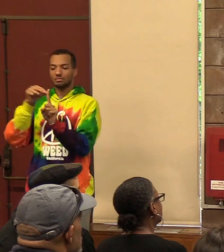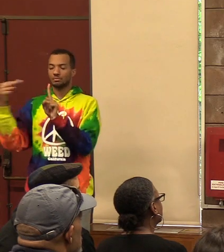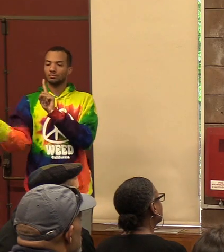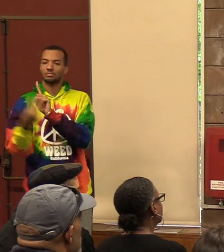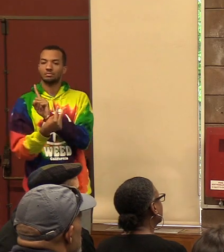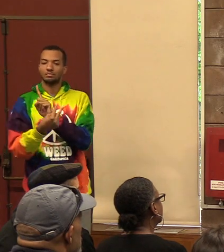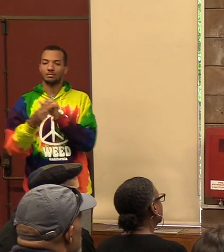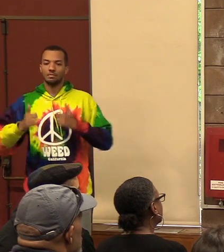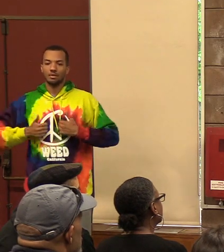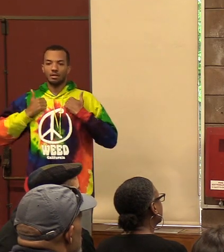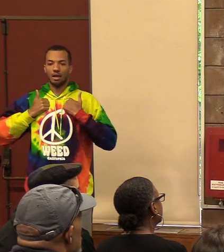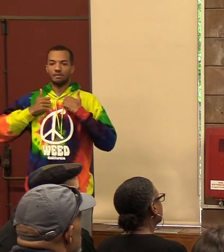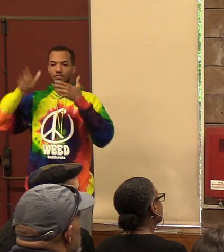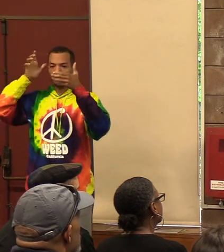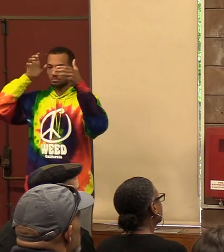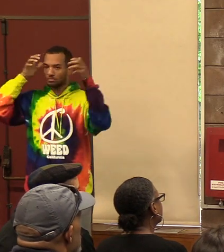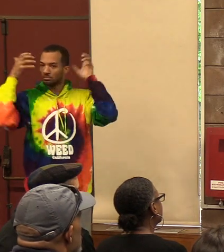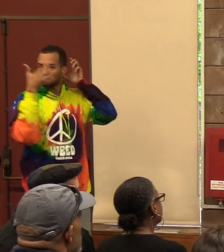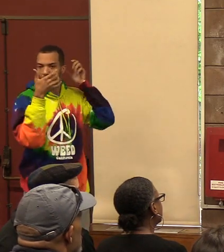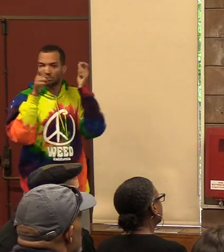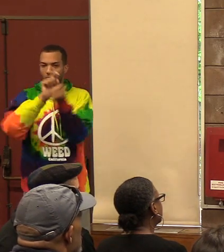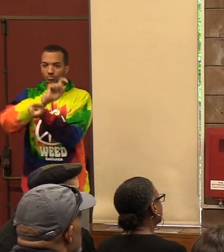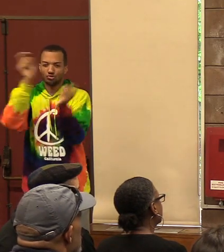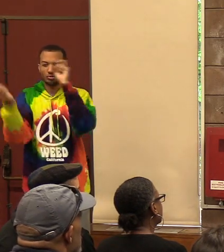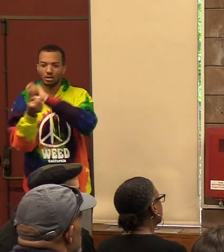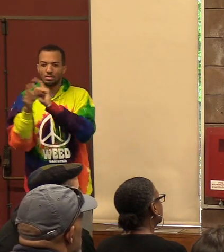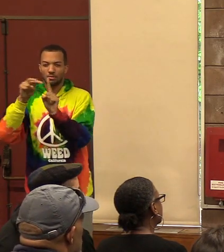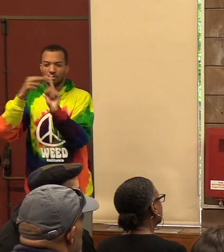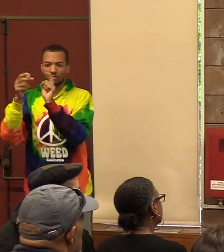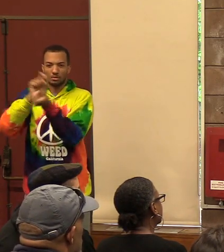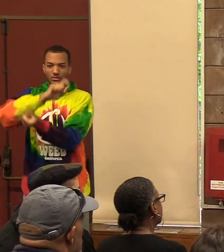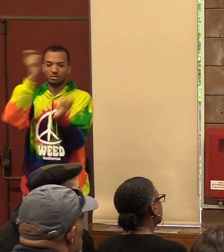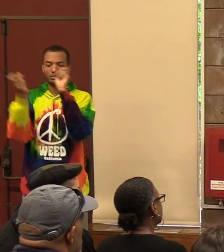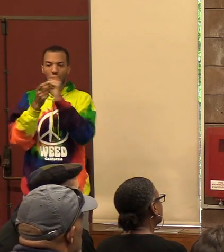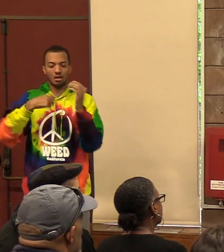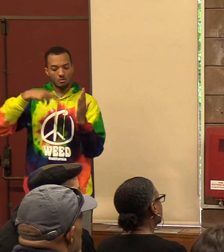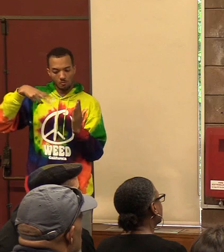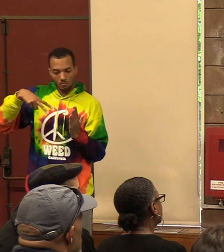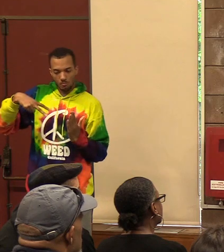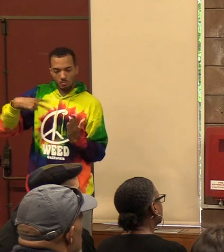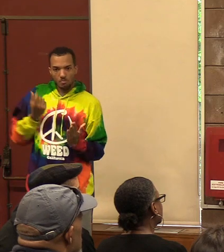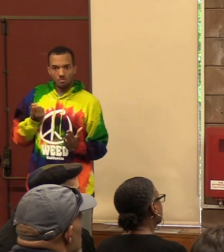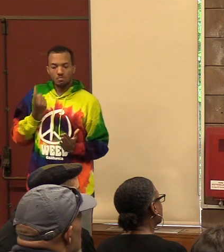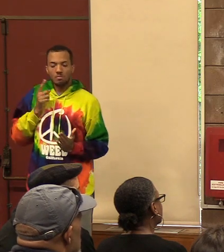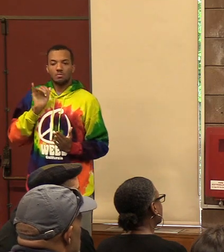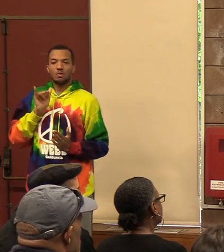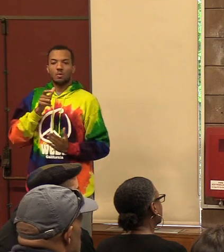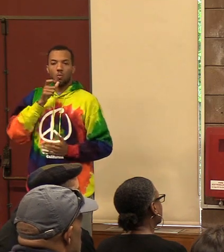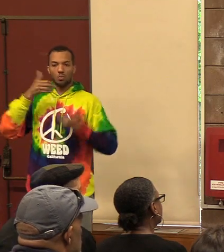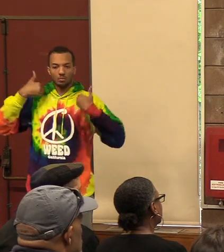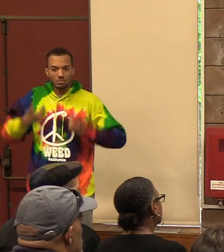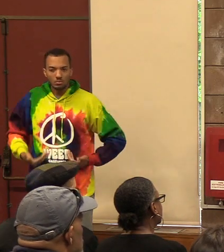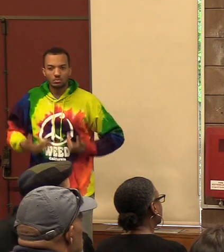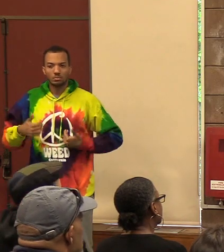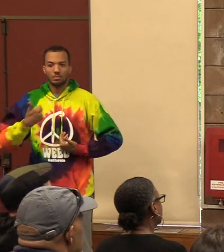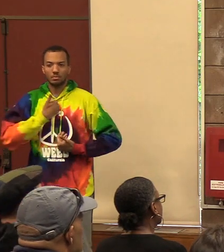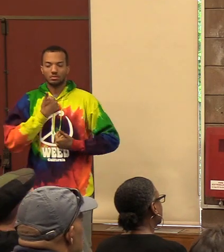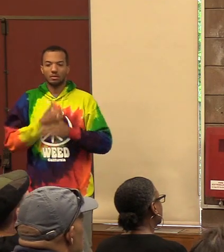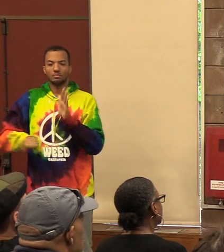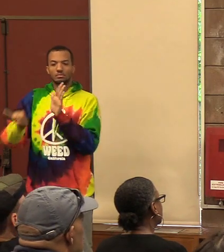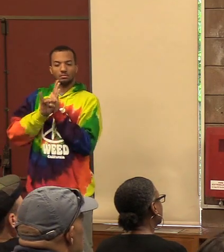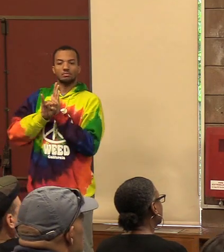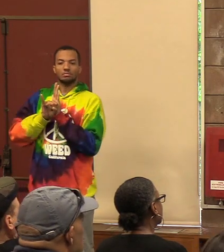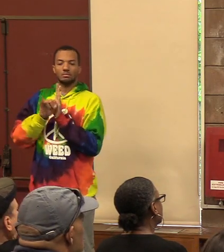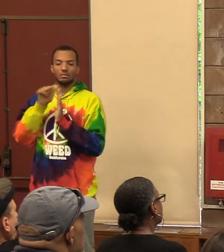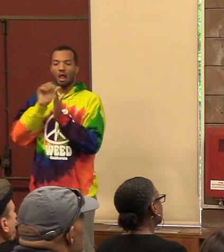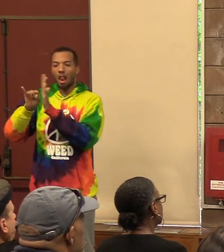and everything began to change as I started reading and understanding who I was and